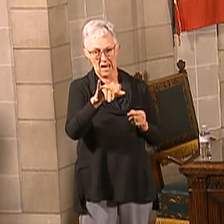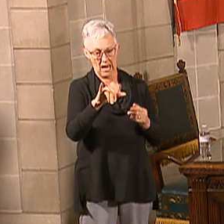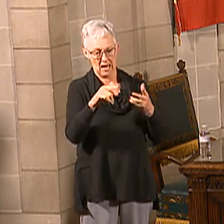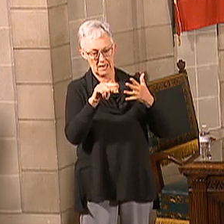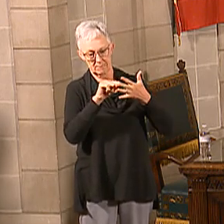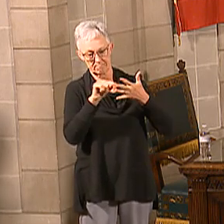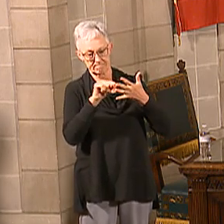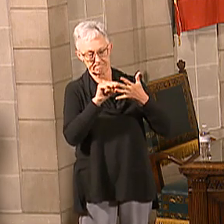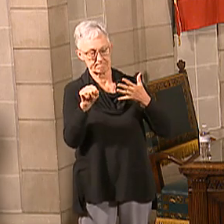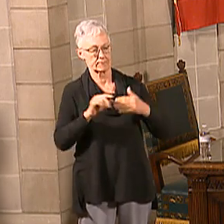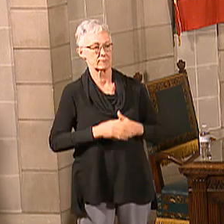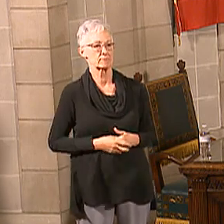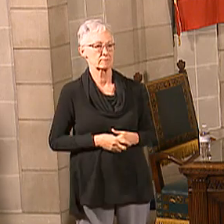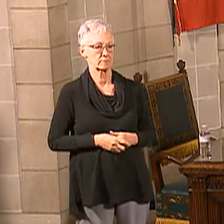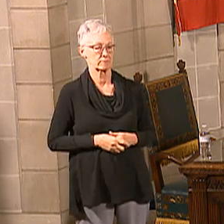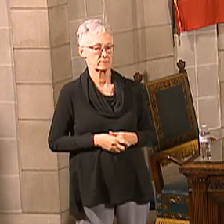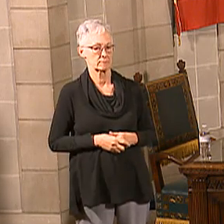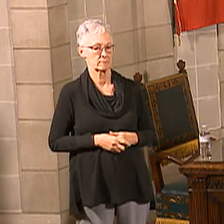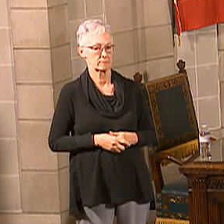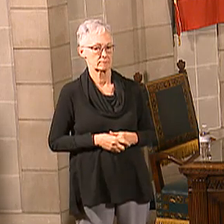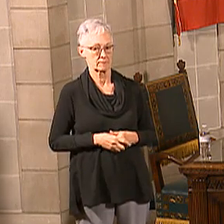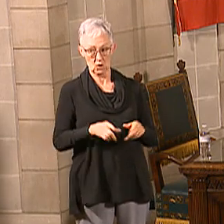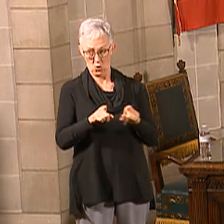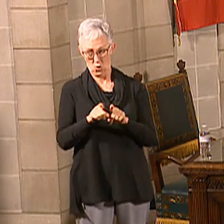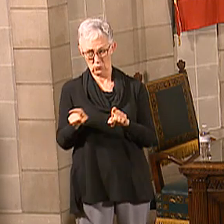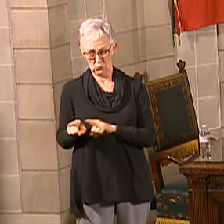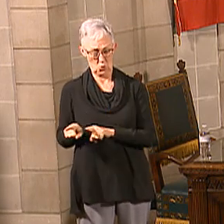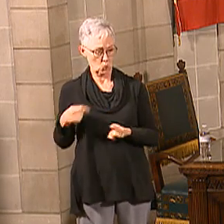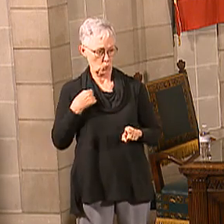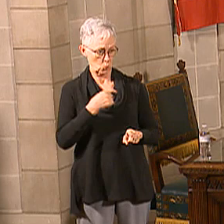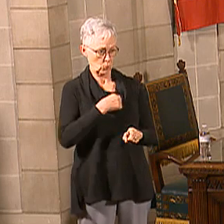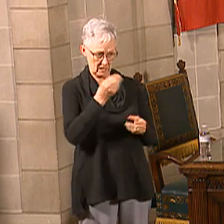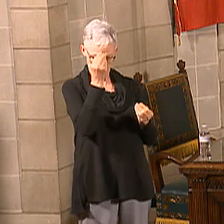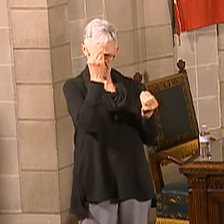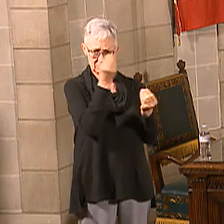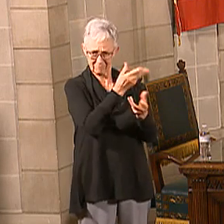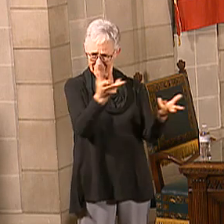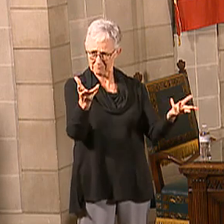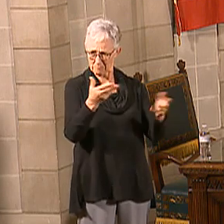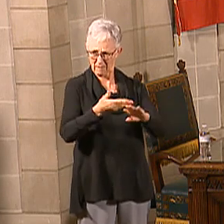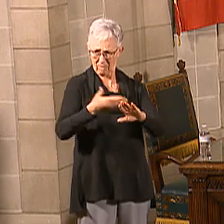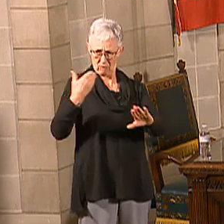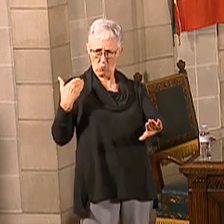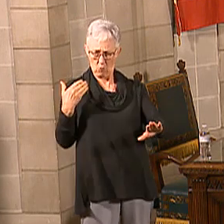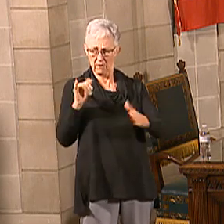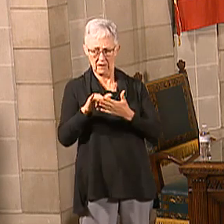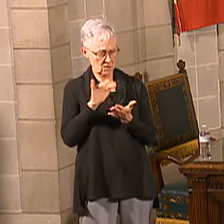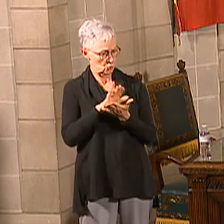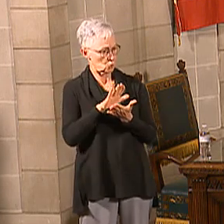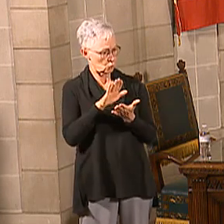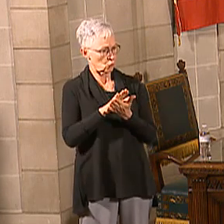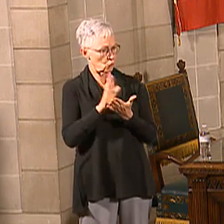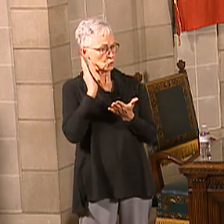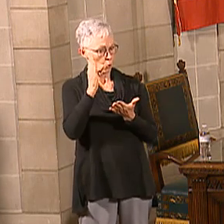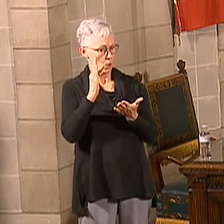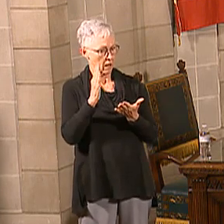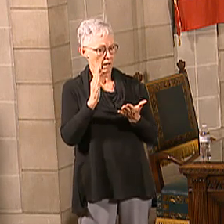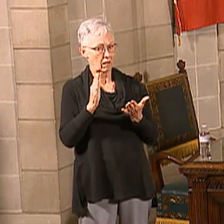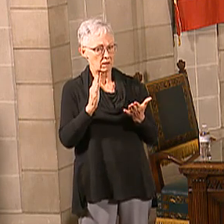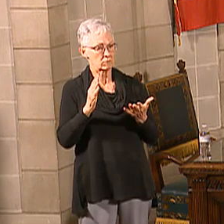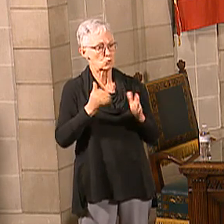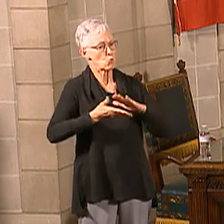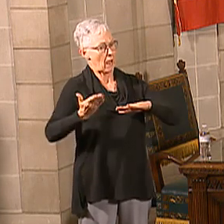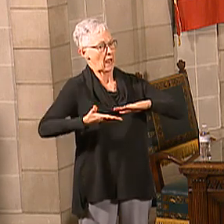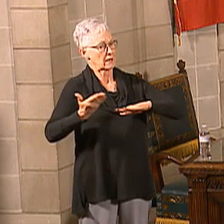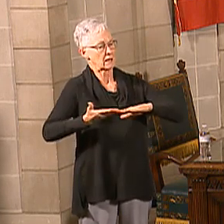updating this directed health measure, we made clear that schools will be operating without students until May 31st.